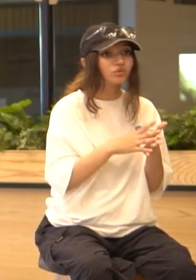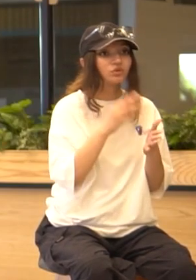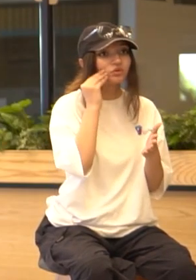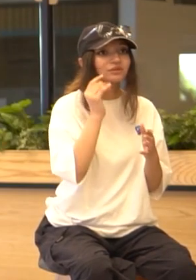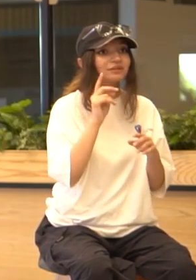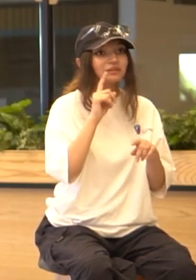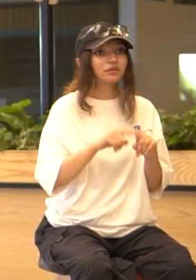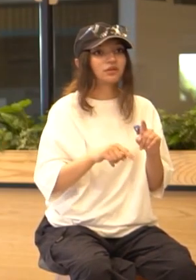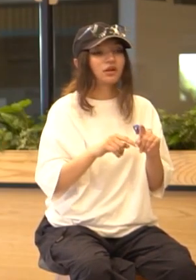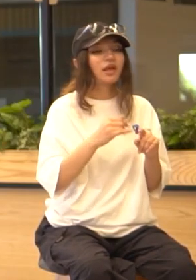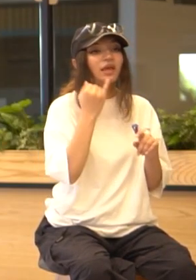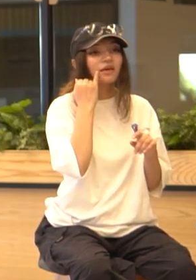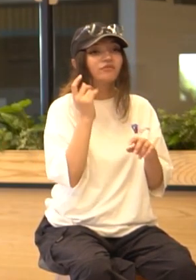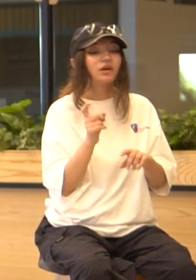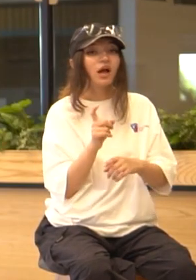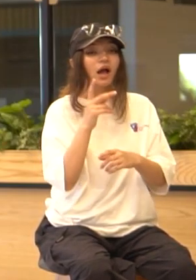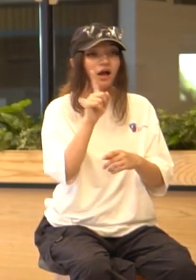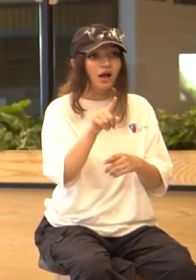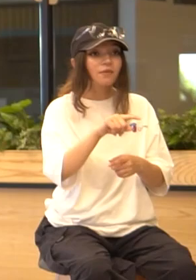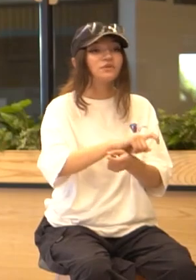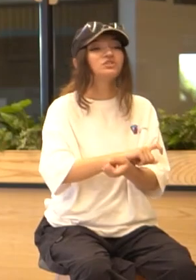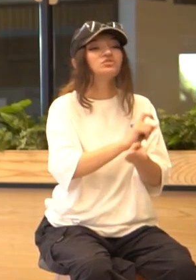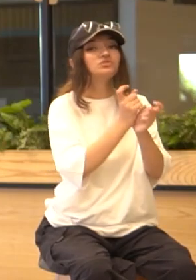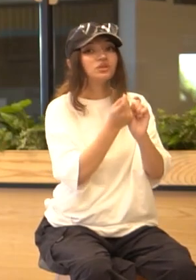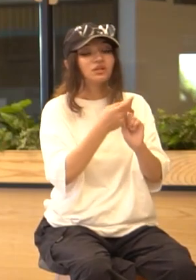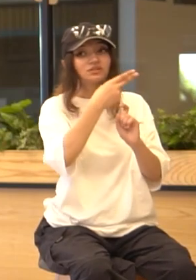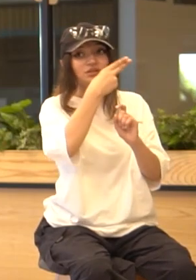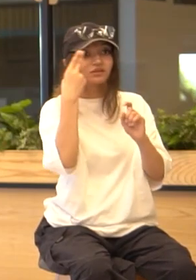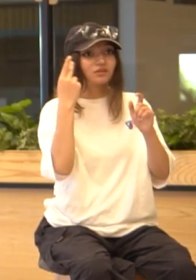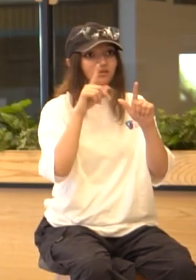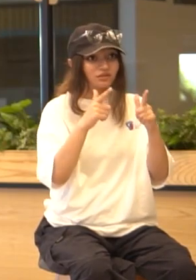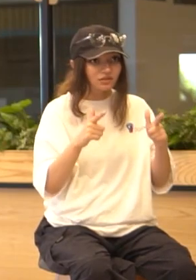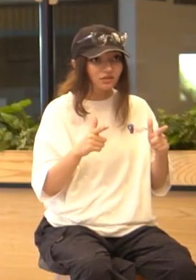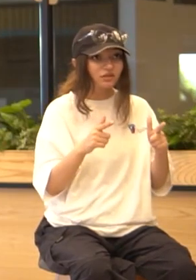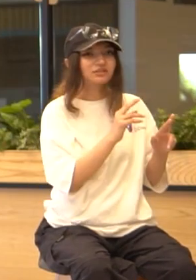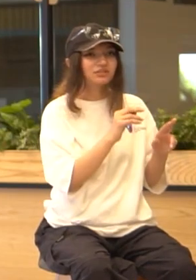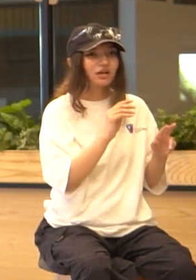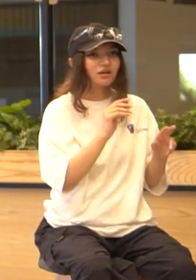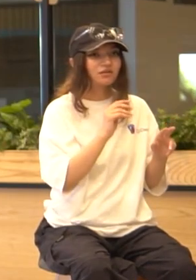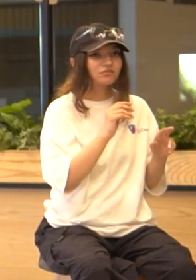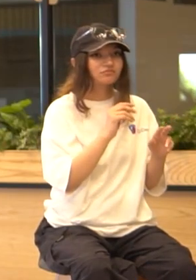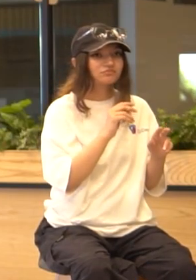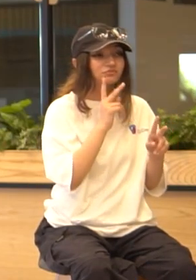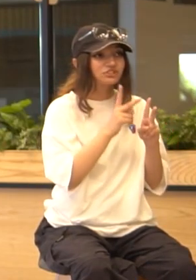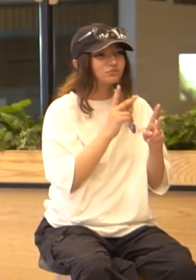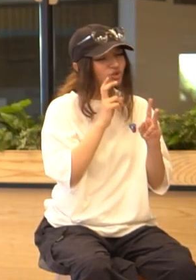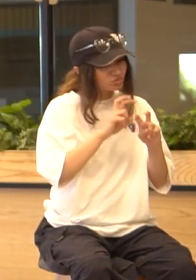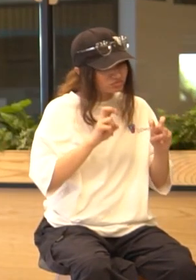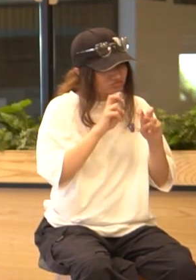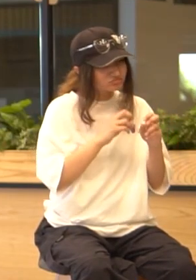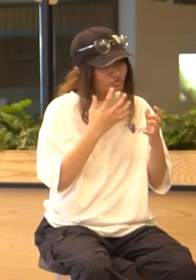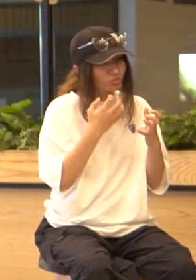sakte because it's going to change the meaning. It's very tricky. That's why you have to be really mindful of it.